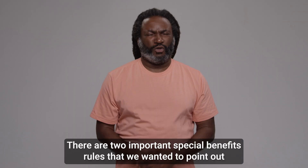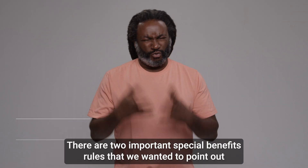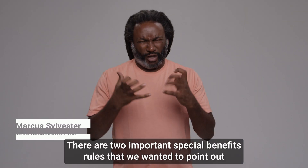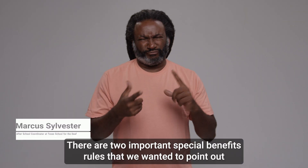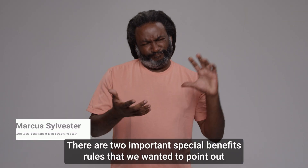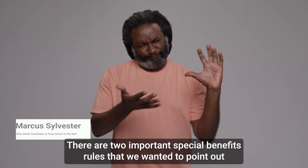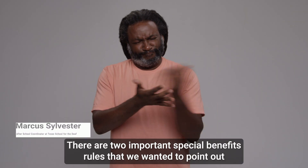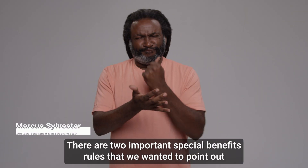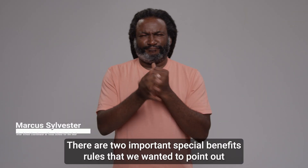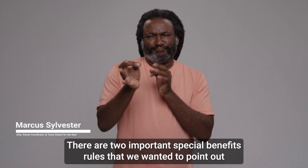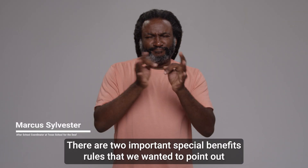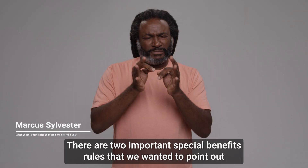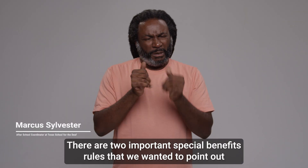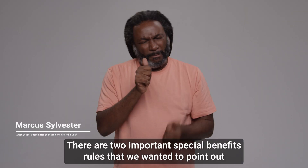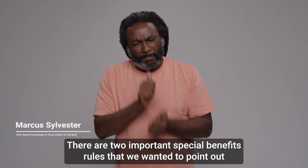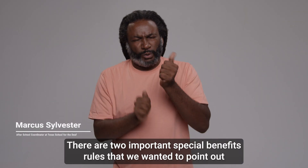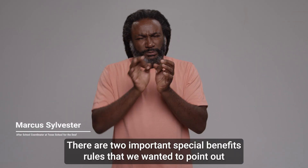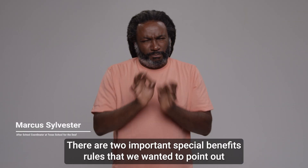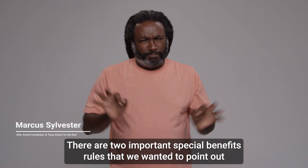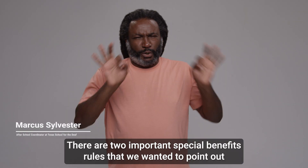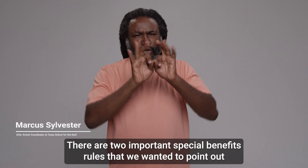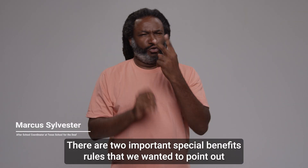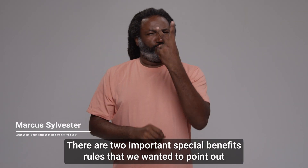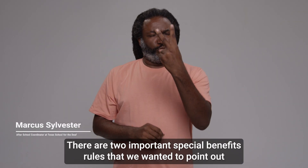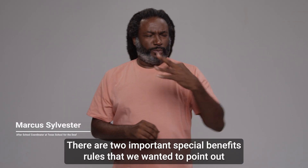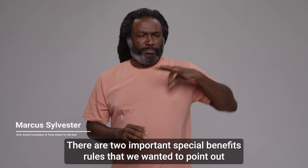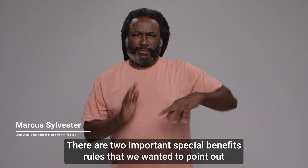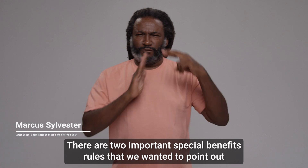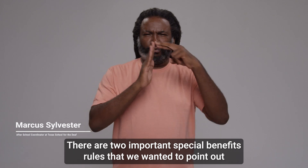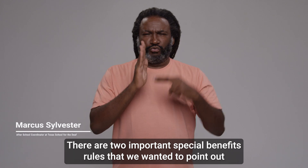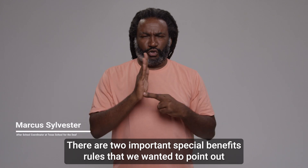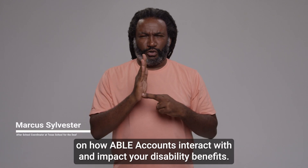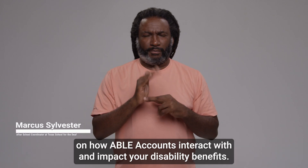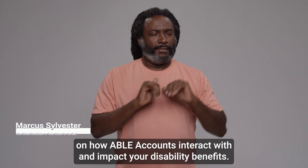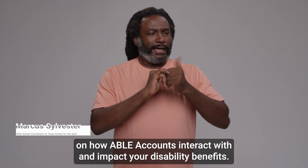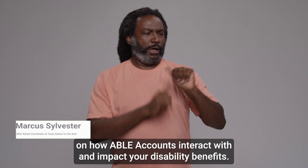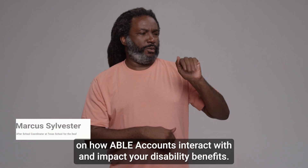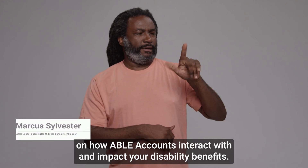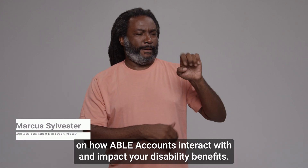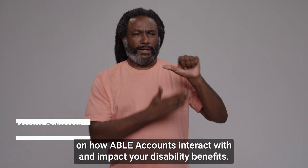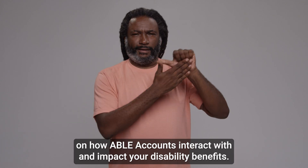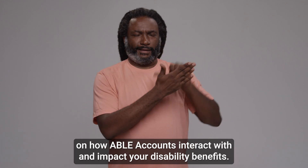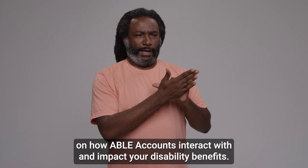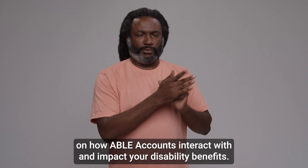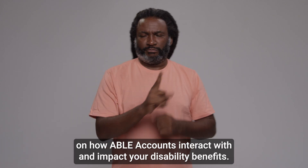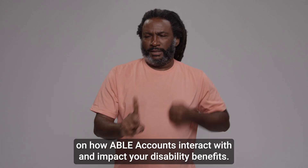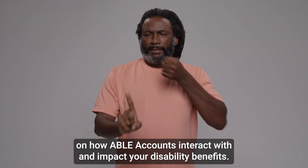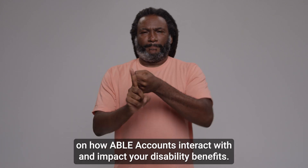There are two important special benefits rules that we wanted to point out on how ABLE accounts interact with and impact your